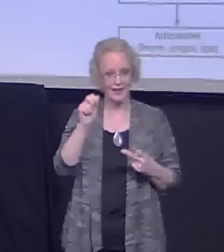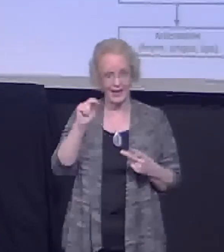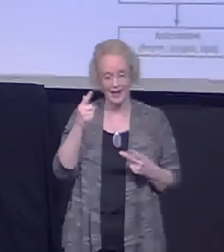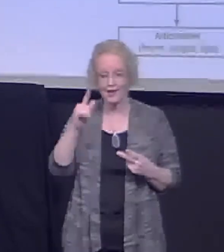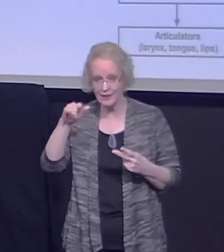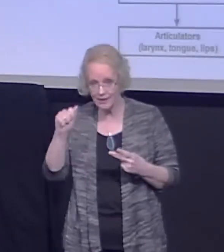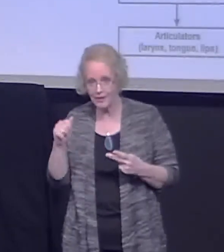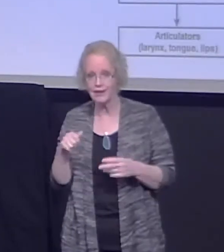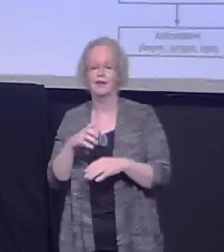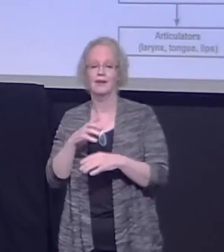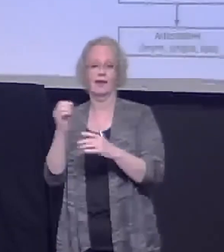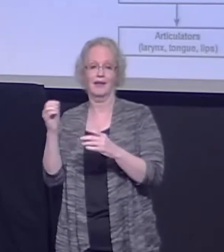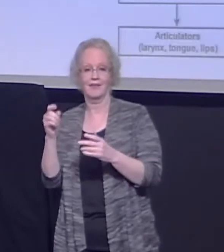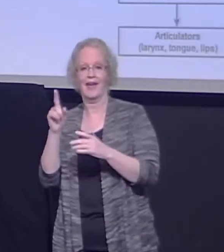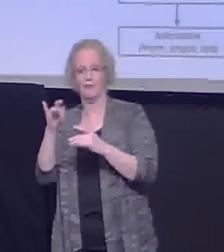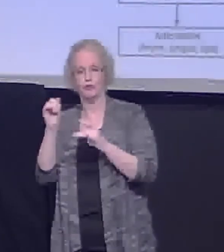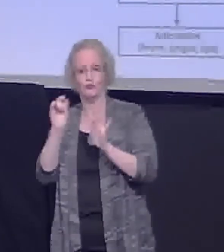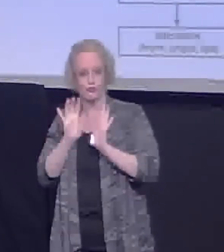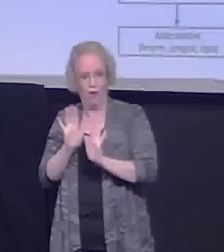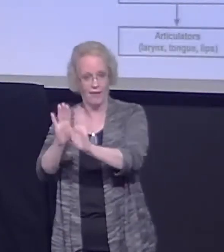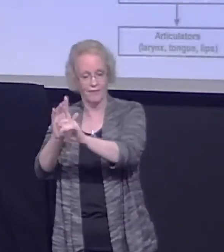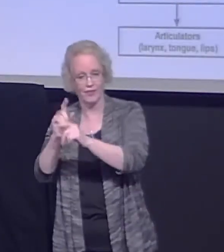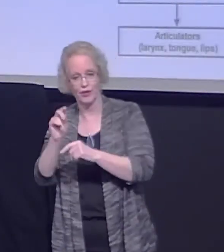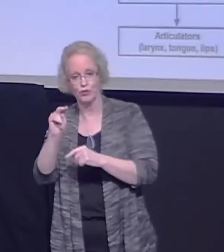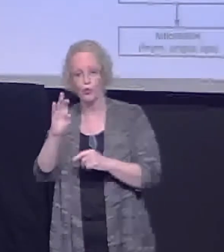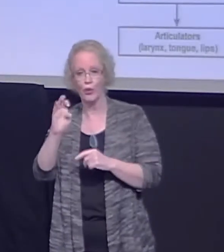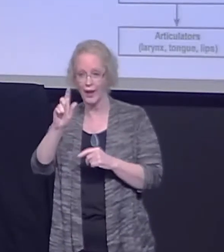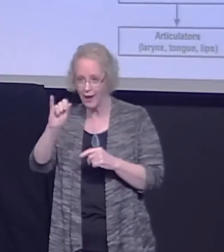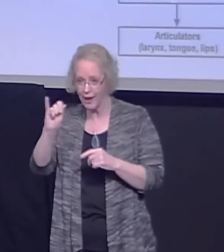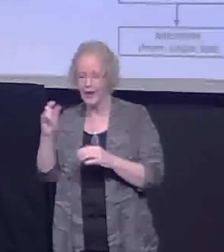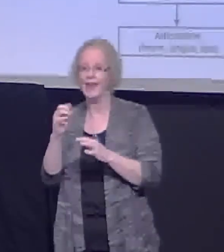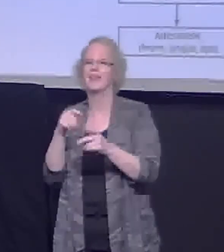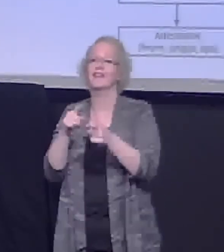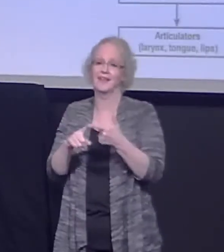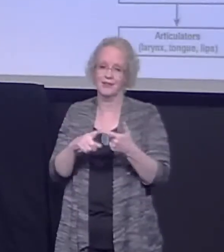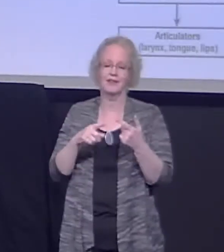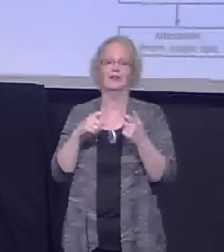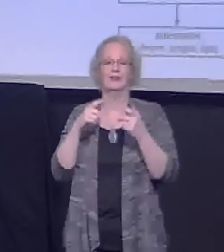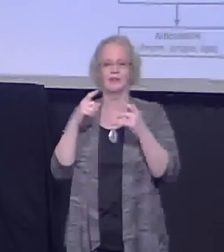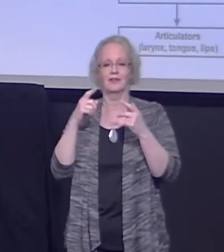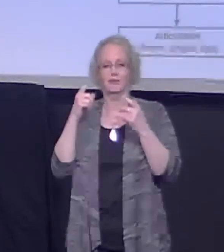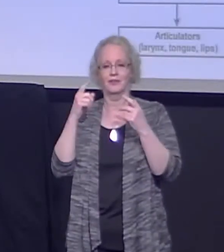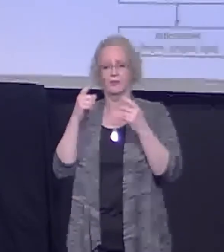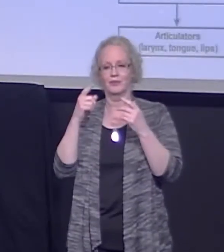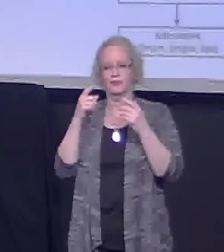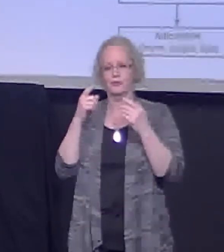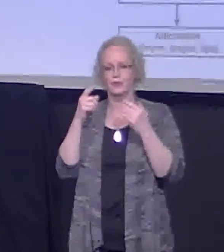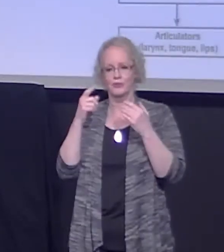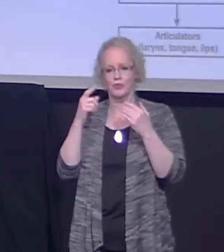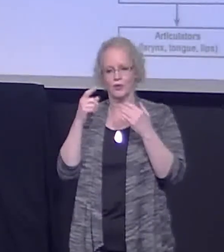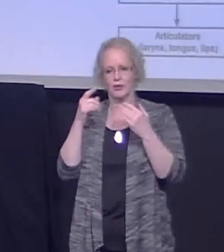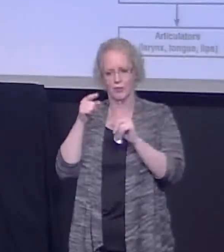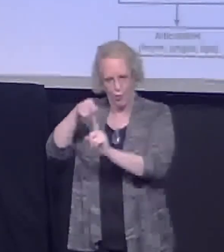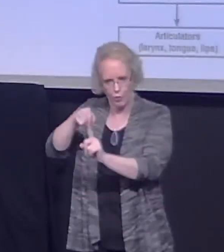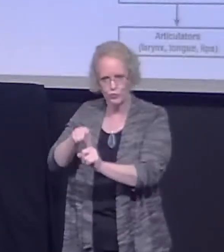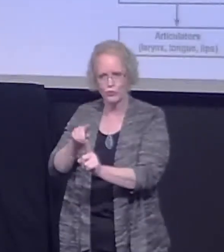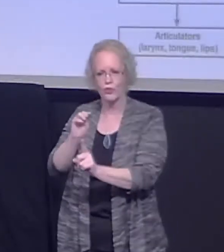pontine nuclei, and then ultimately you get down to the phonatory motor neurons that